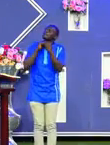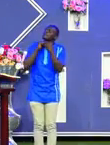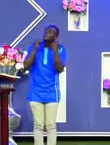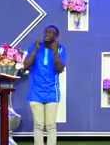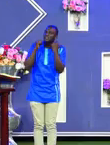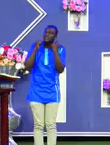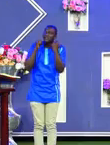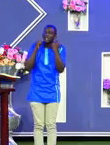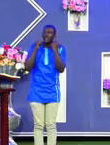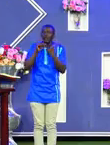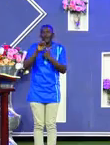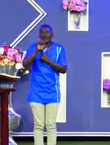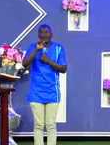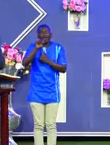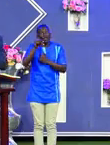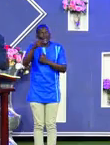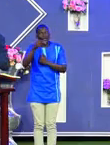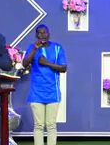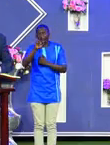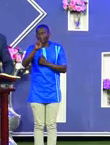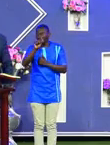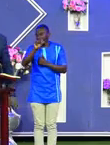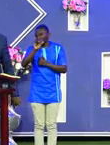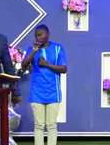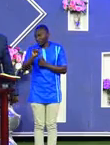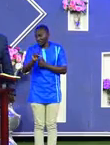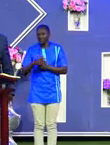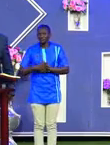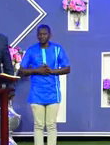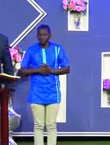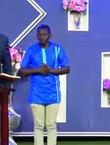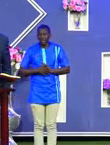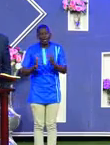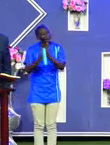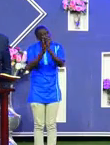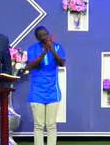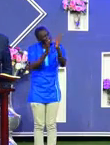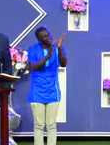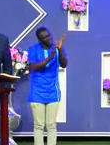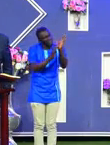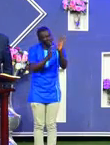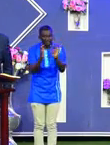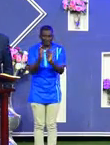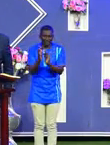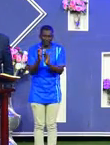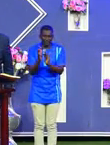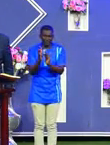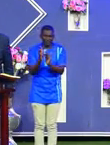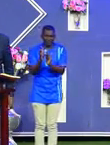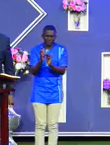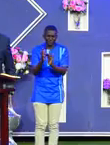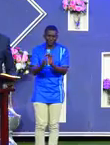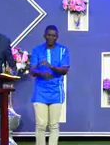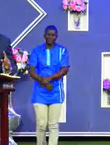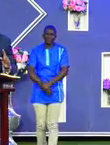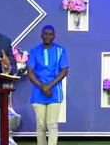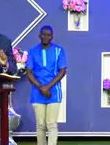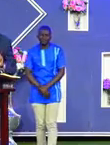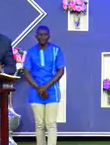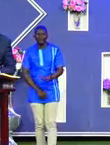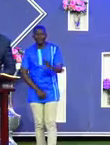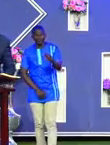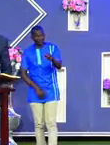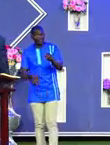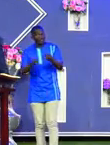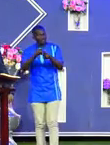Ephraim. As we present the family of Pastor Ephraim. Yes, yebazibwe. Praise Jesus. Ndina obugambo